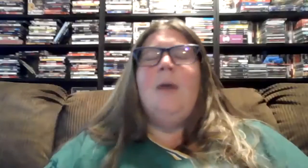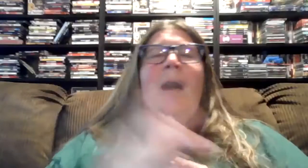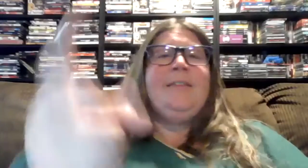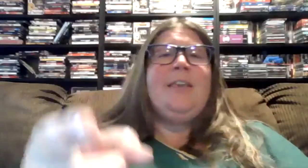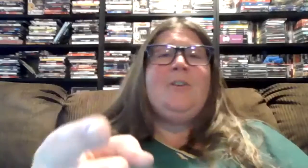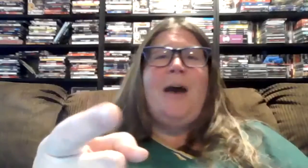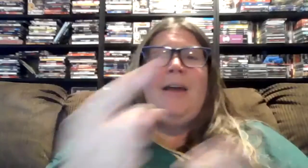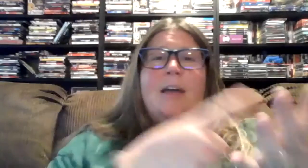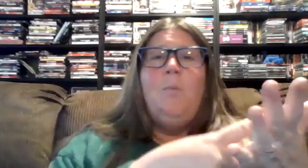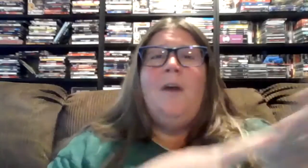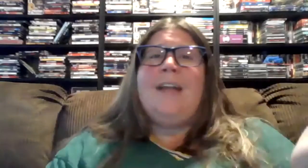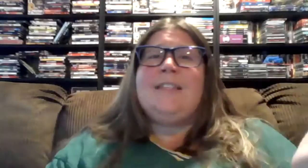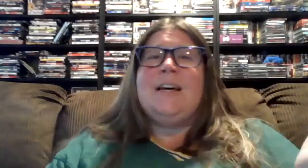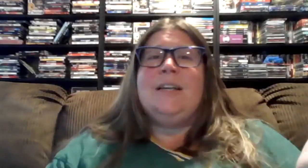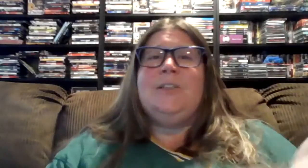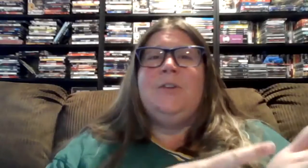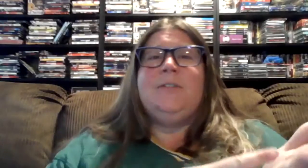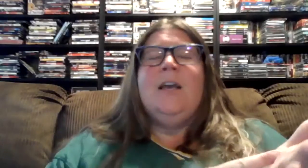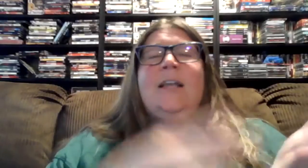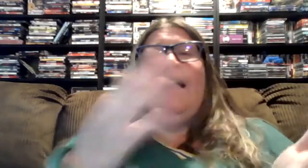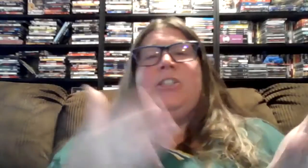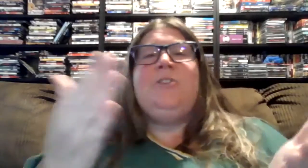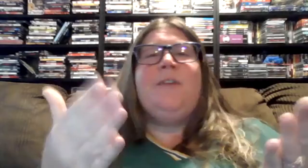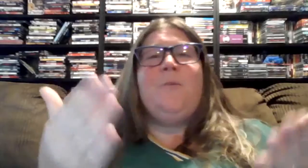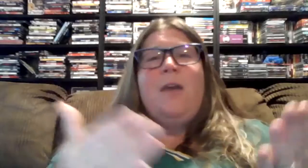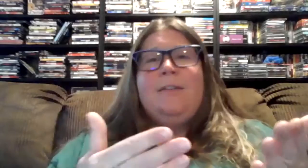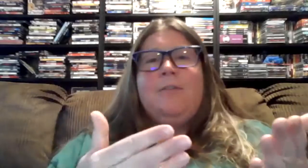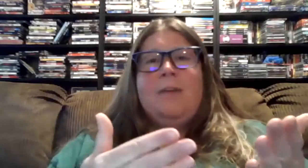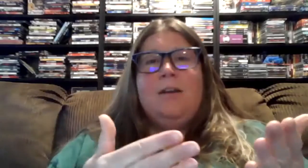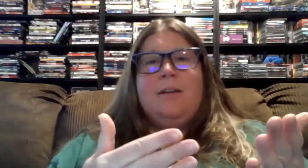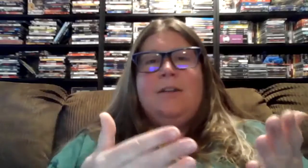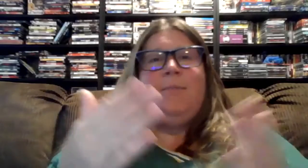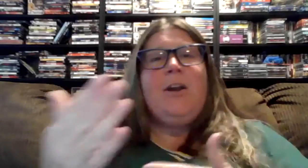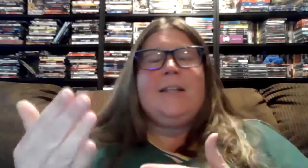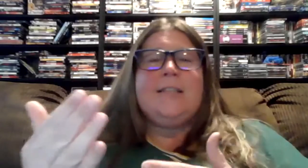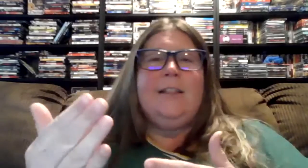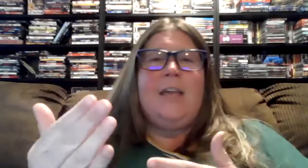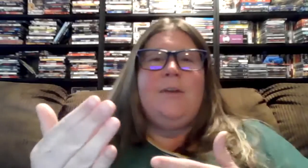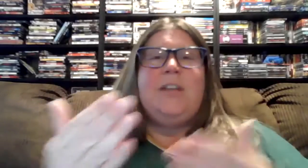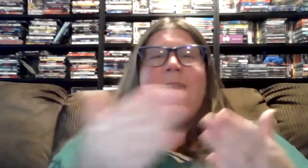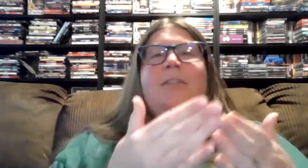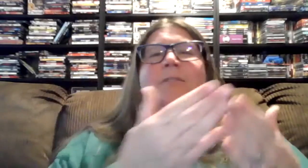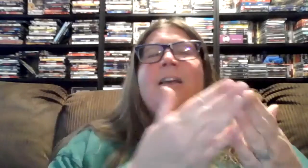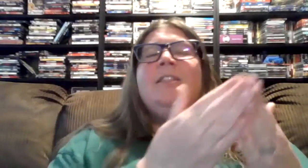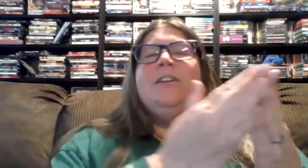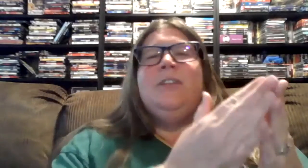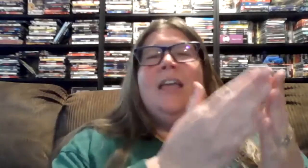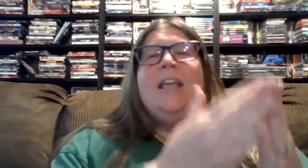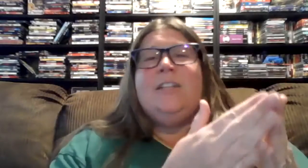I see you, Beth. So there's kind of 2 different ways of there's American Sign Language, and then there's English